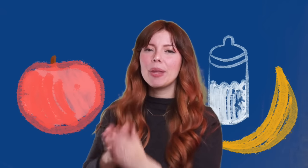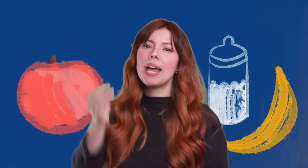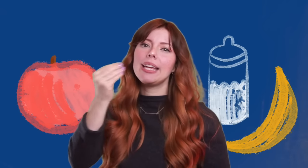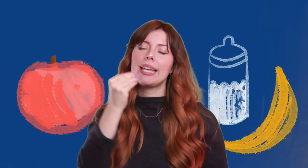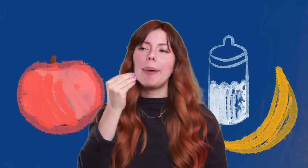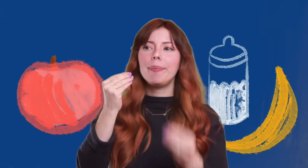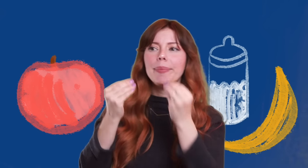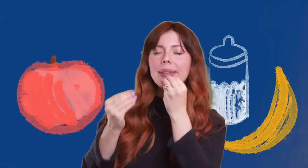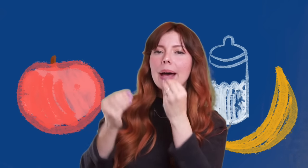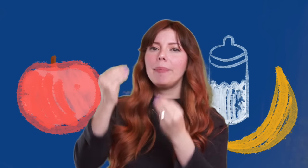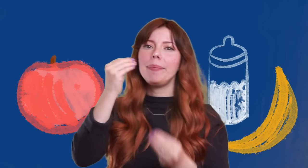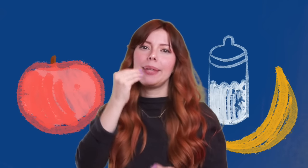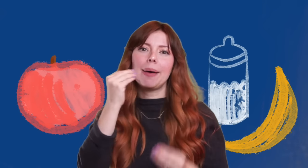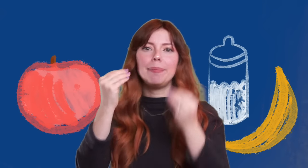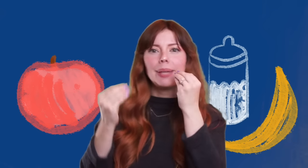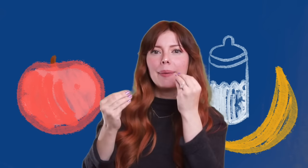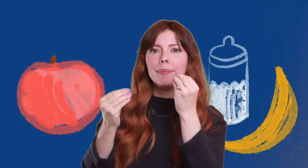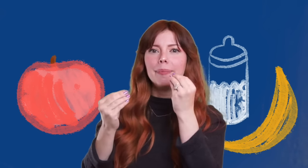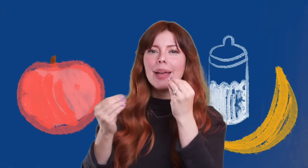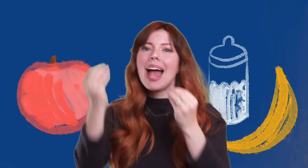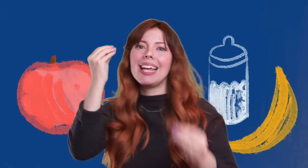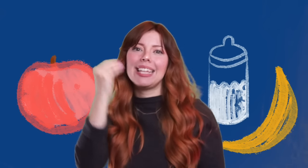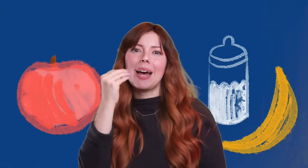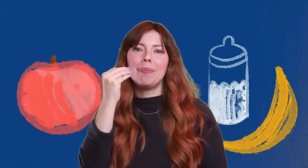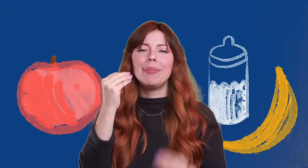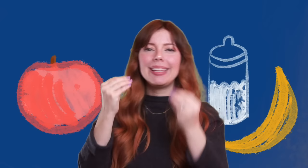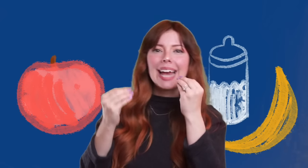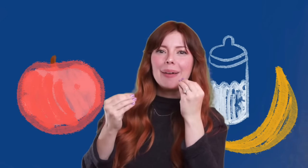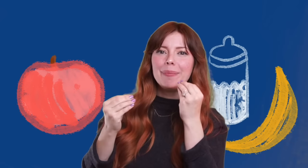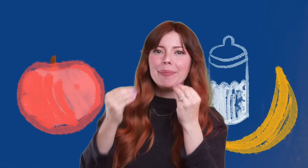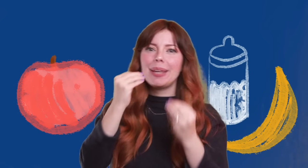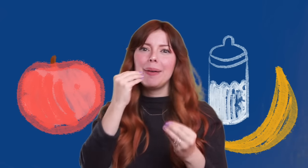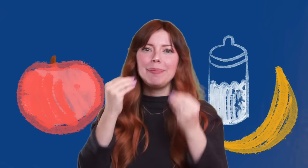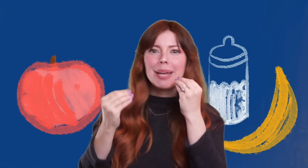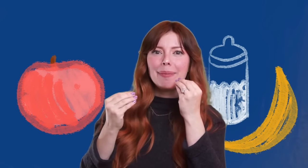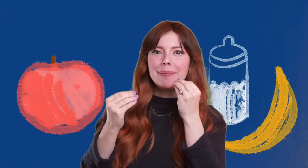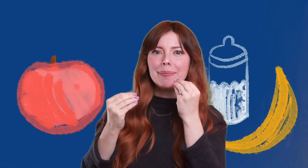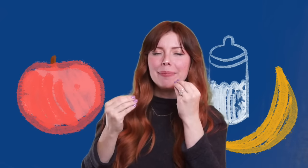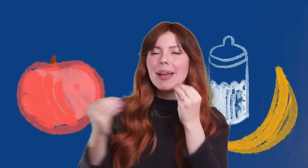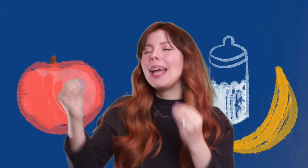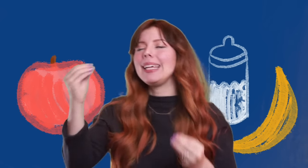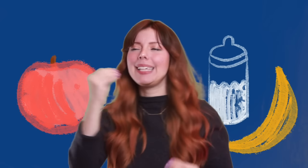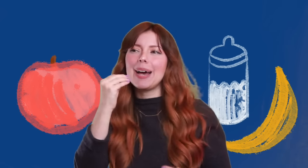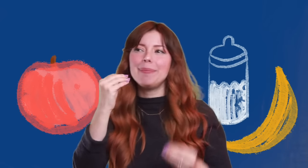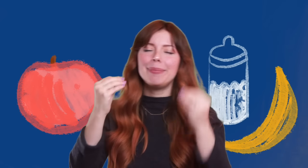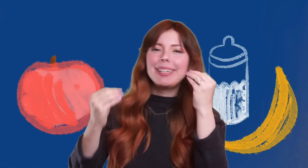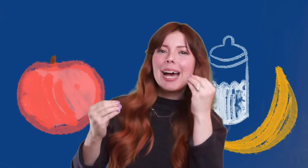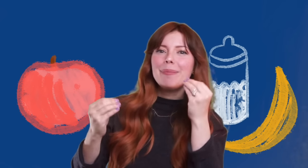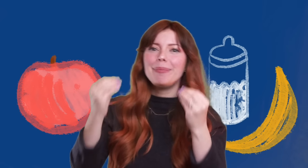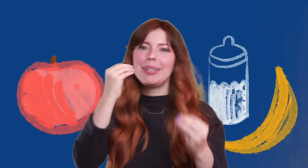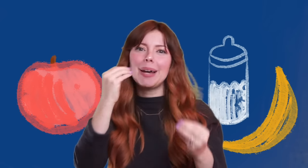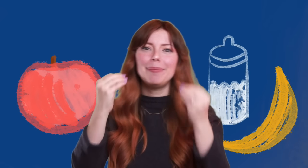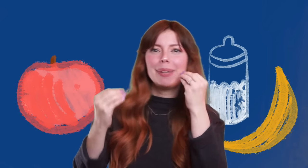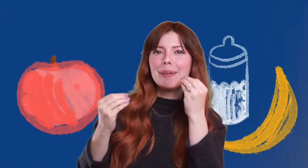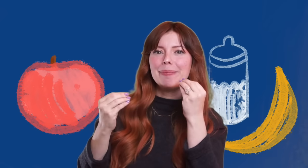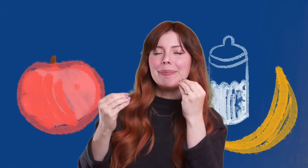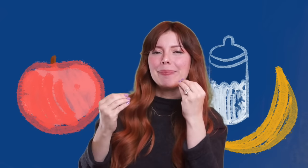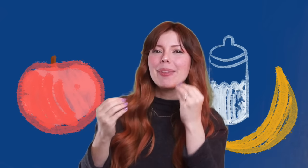Yay. Yum, yum, yum, yum. Yum, yum, yum, yum. Yum, yum, yum, yum.